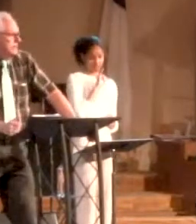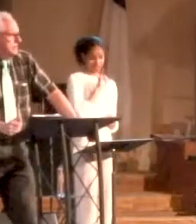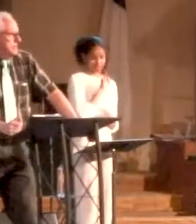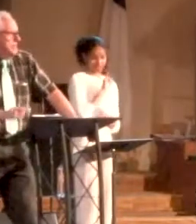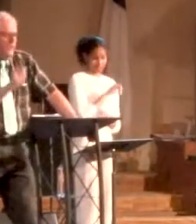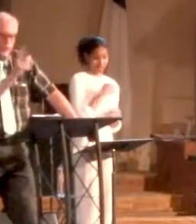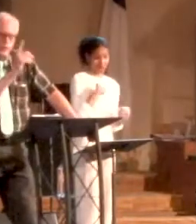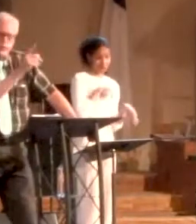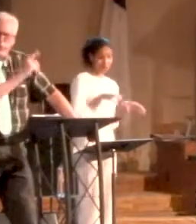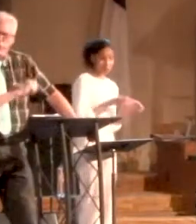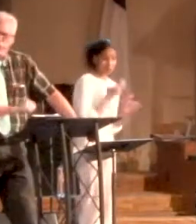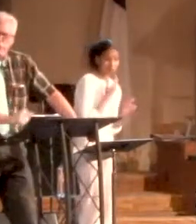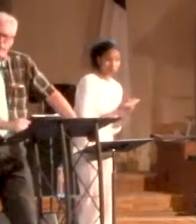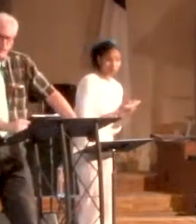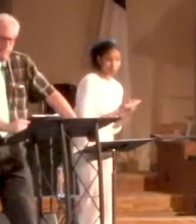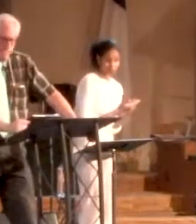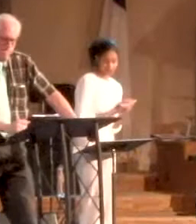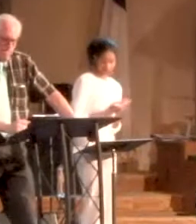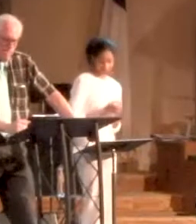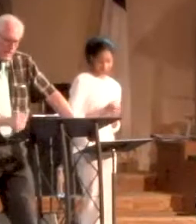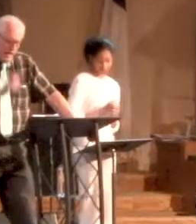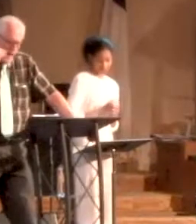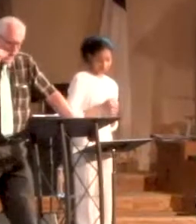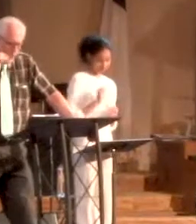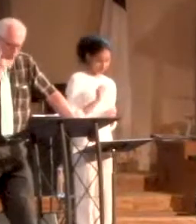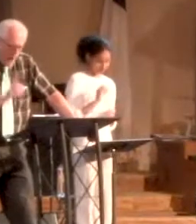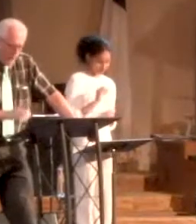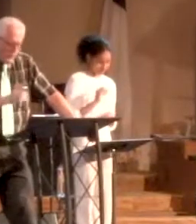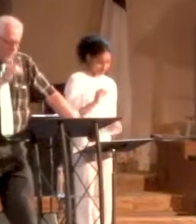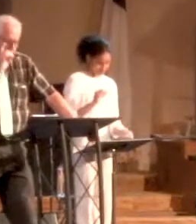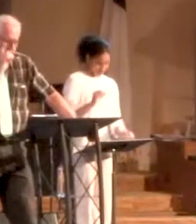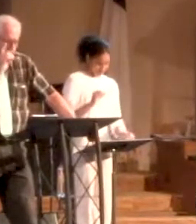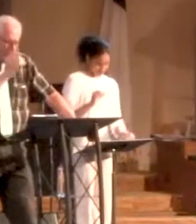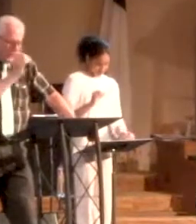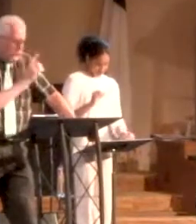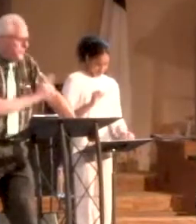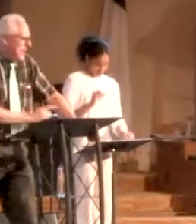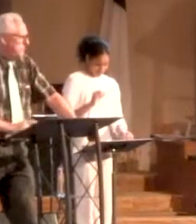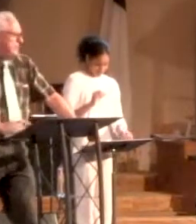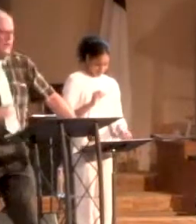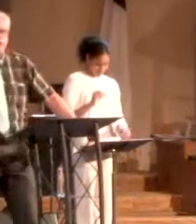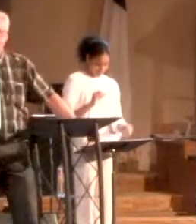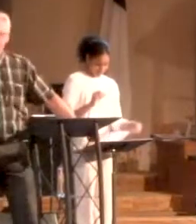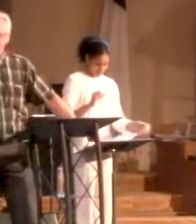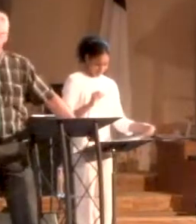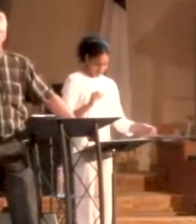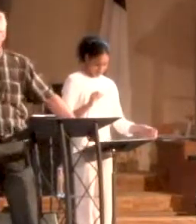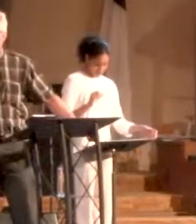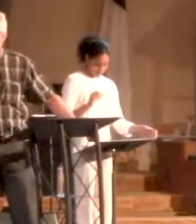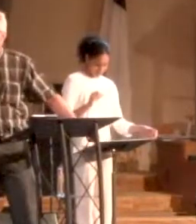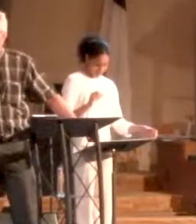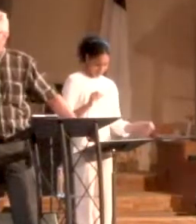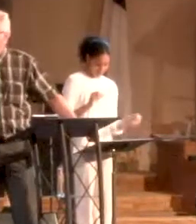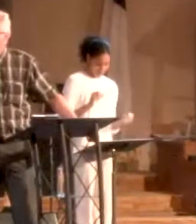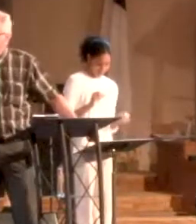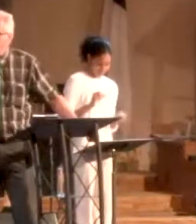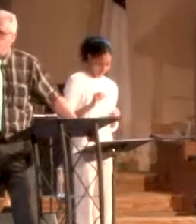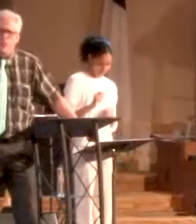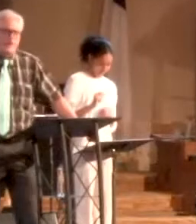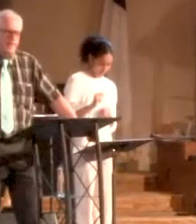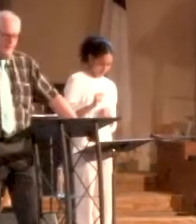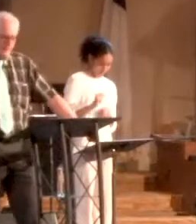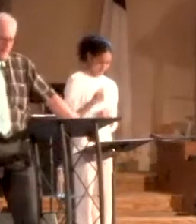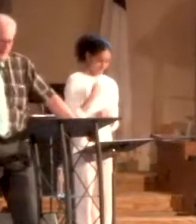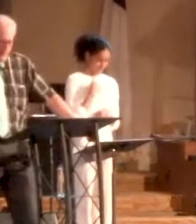naked and you clothed me. I was hungry and you fed me. I was sick or in prison and